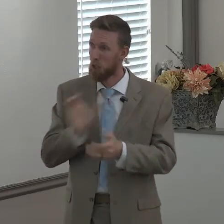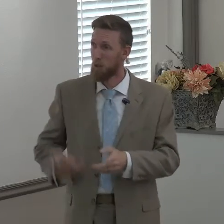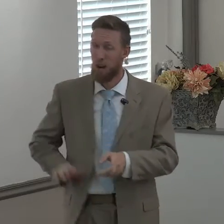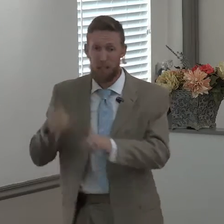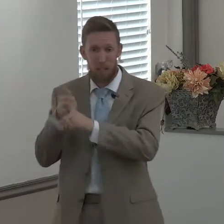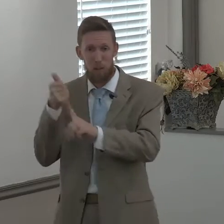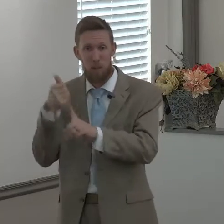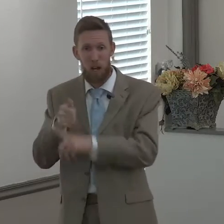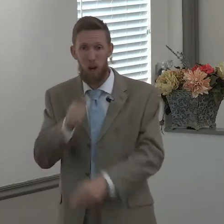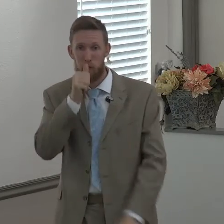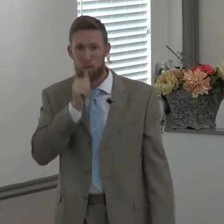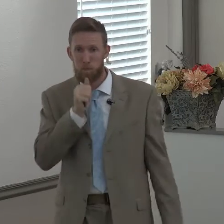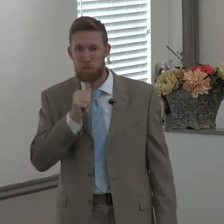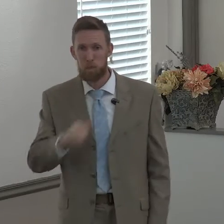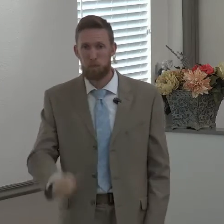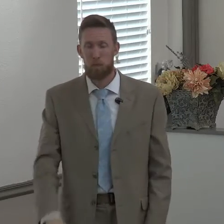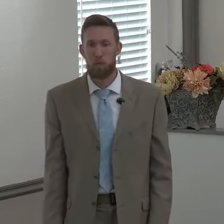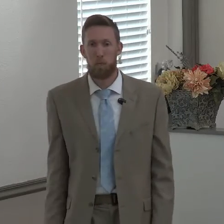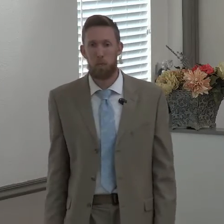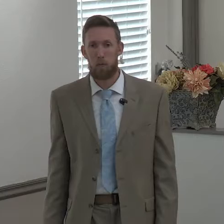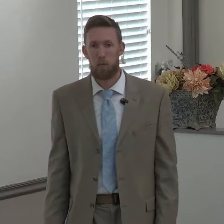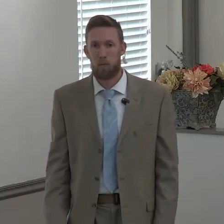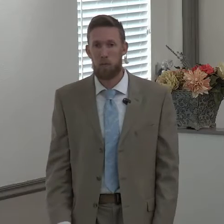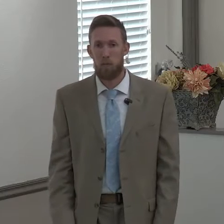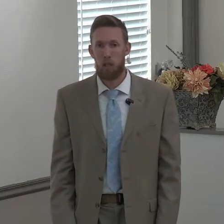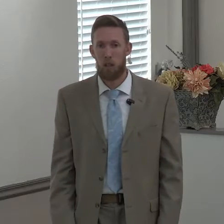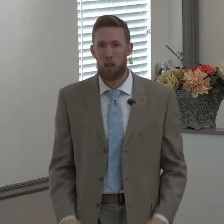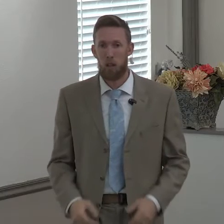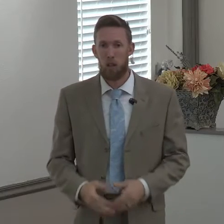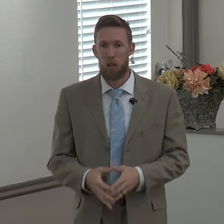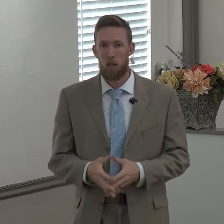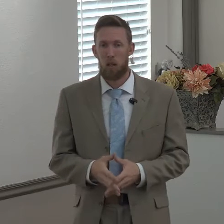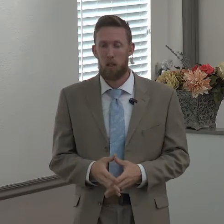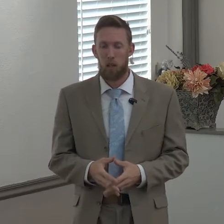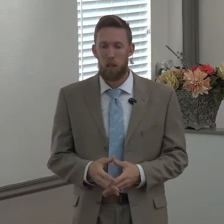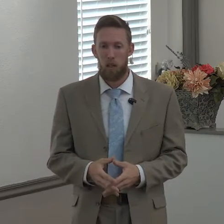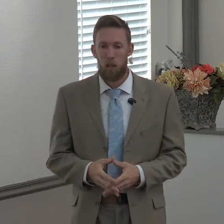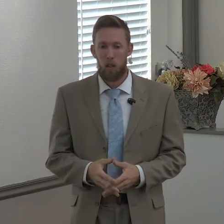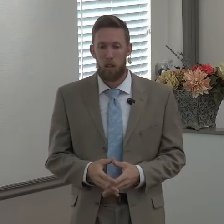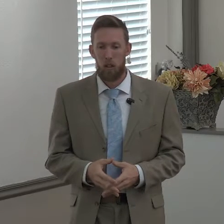You don't know what I'm going through. You don't know what Christ went through.